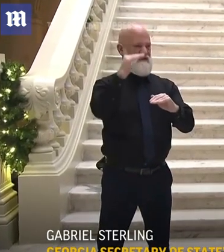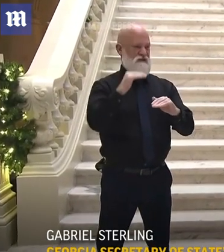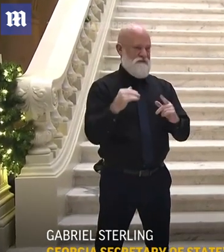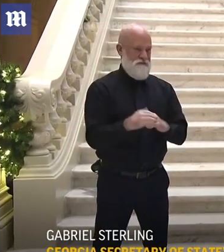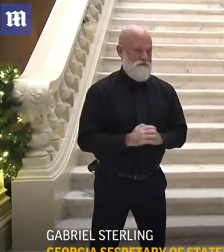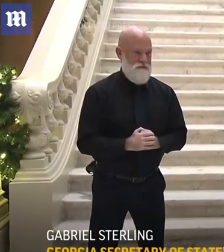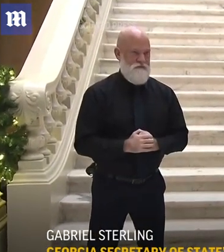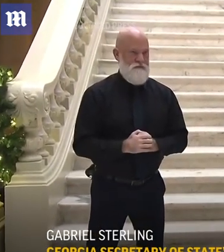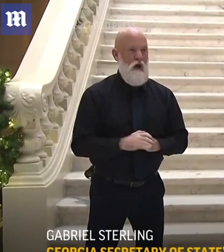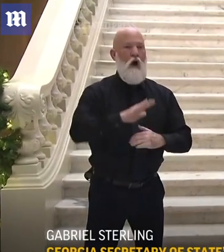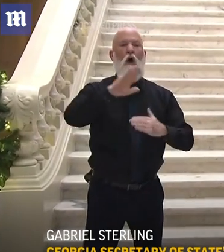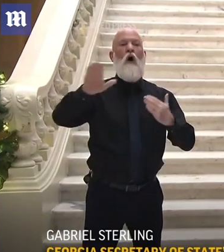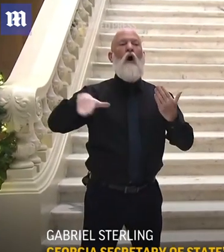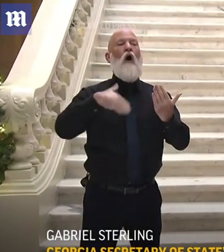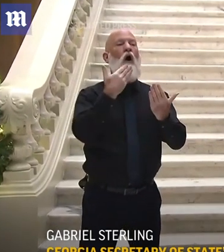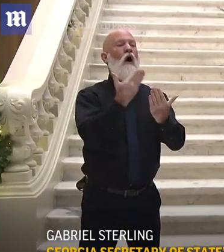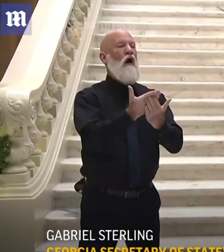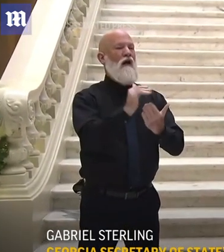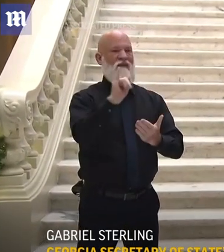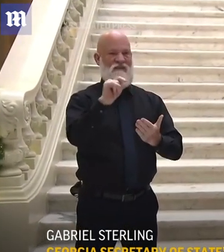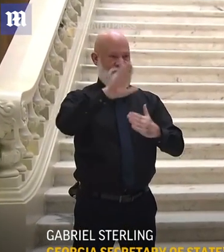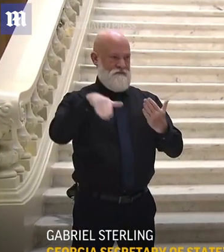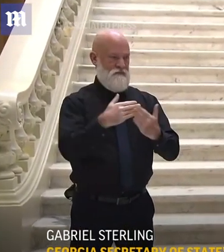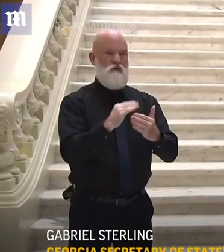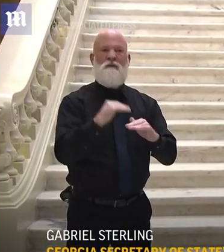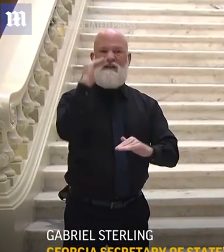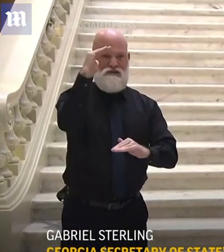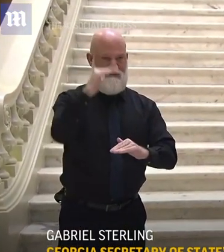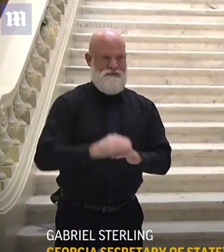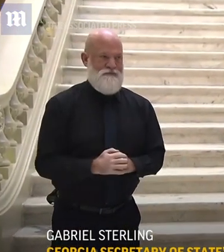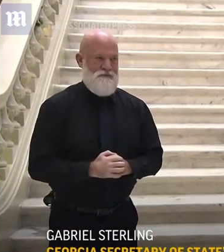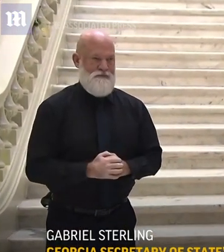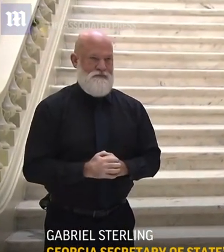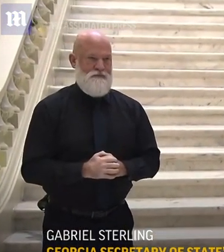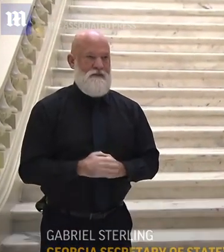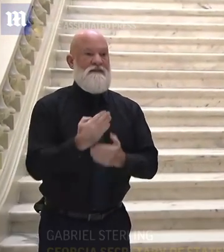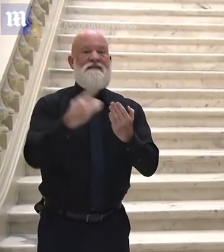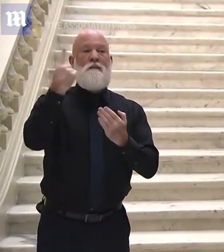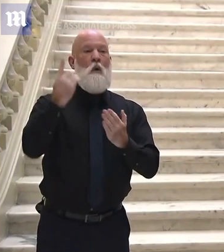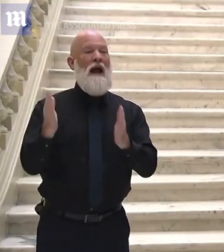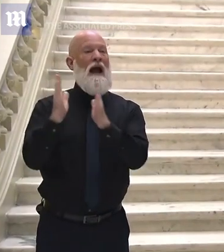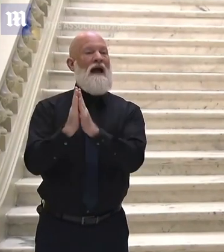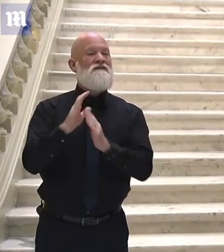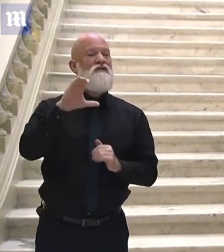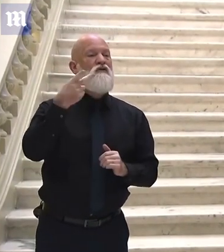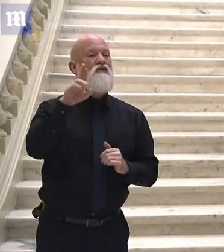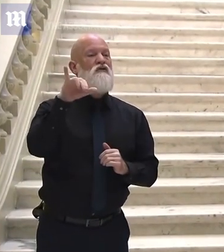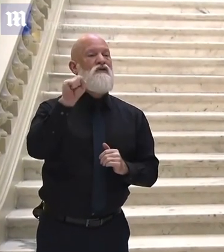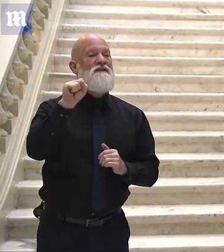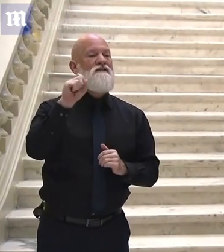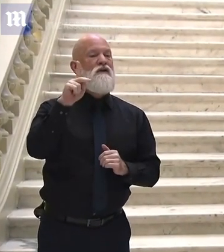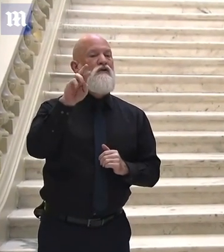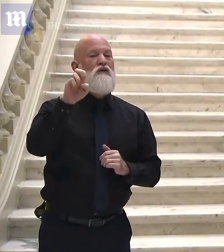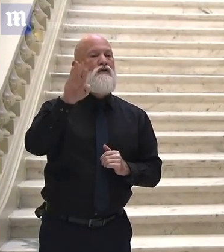all of it joe jennifer today asked for kris krebs ace patriot who ran sissa to be